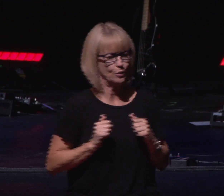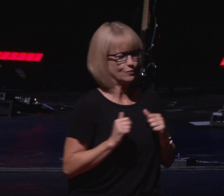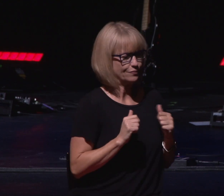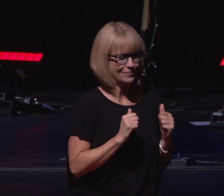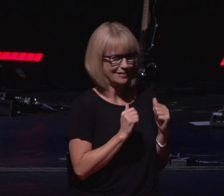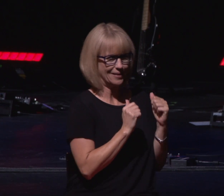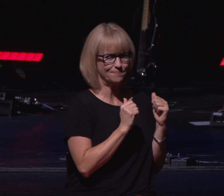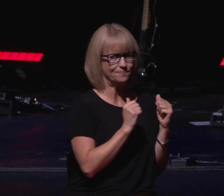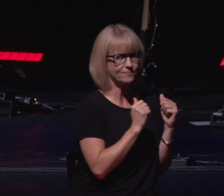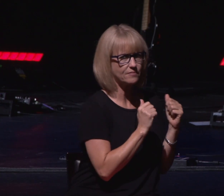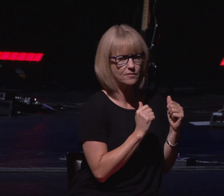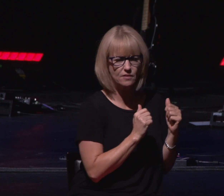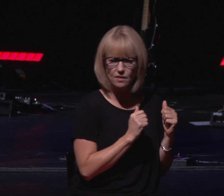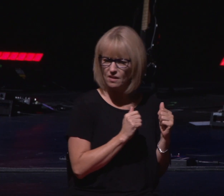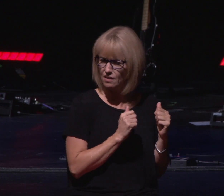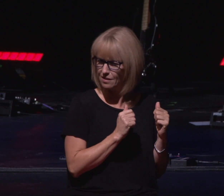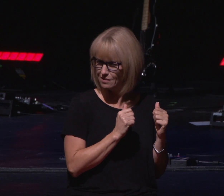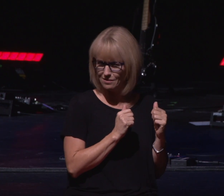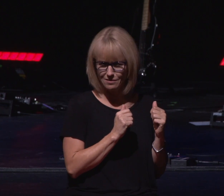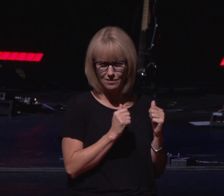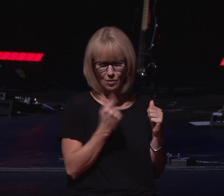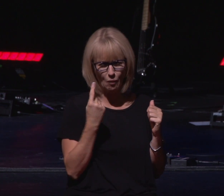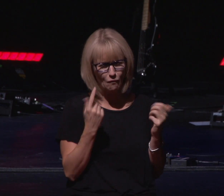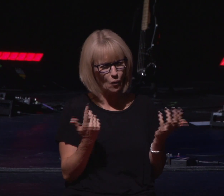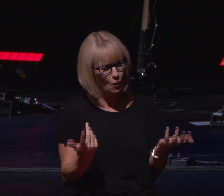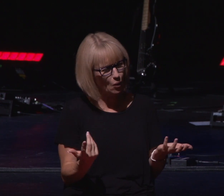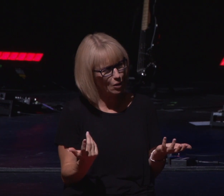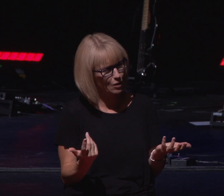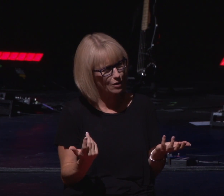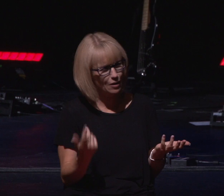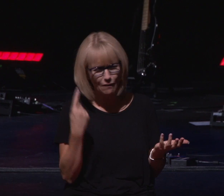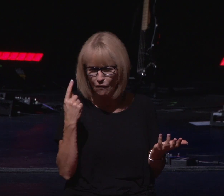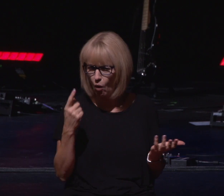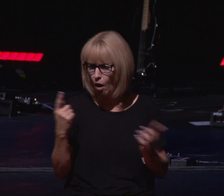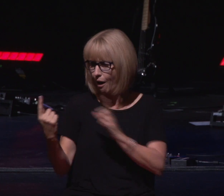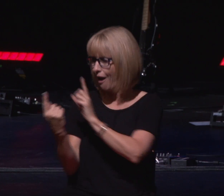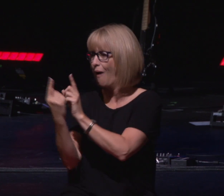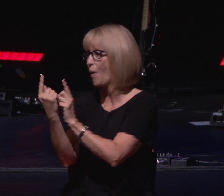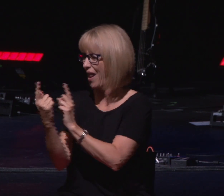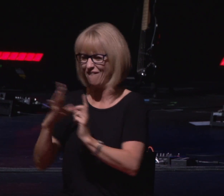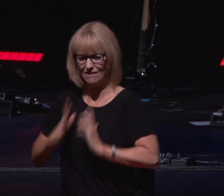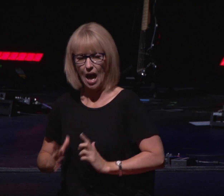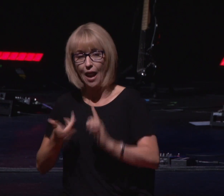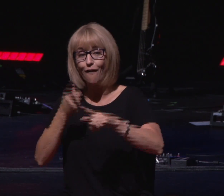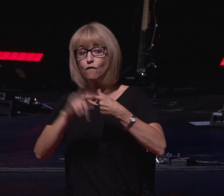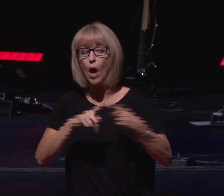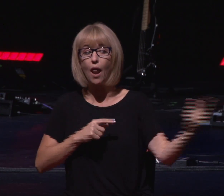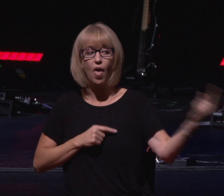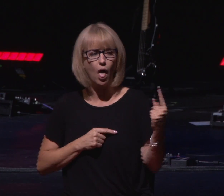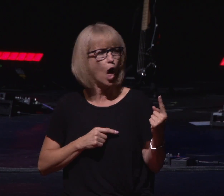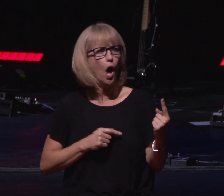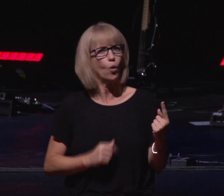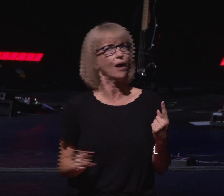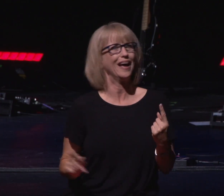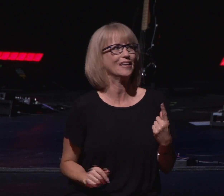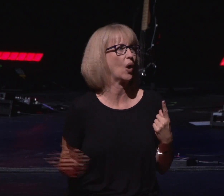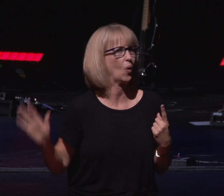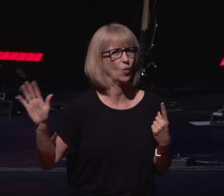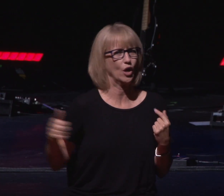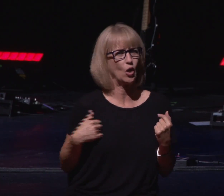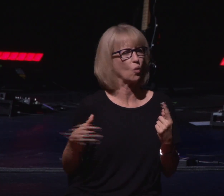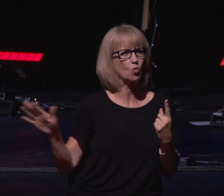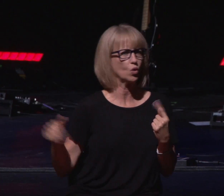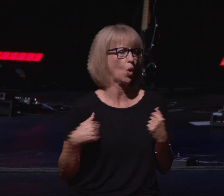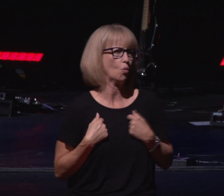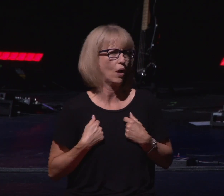it's wrong. You may be fine one-on-one, but when your friends show up, how do you react? Are you crossing those lines as